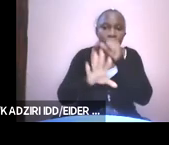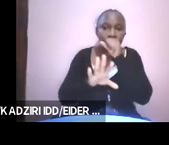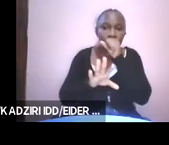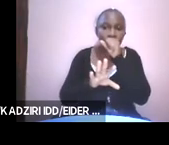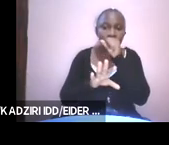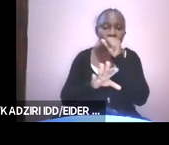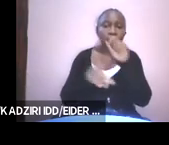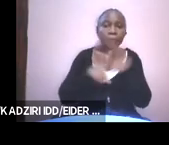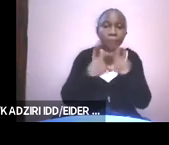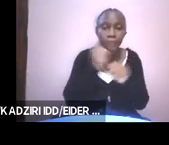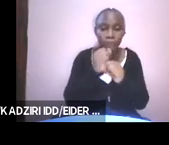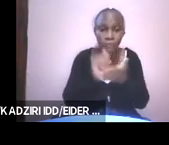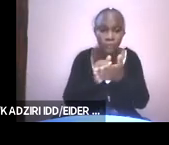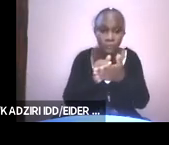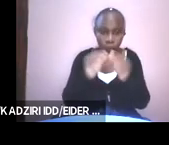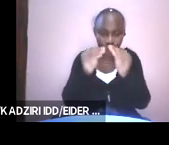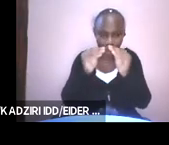to question 7.